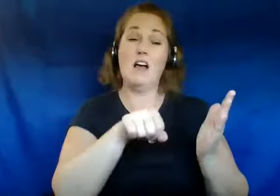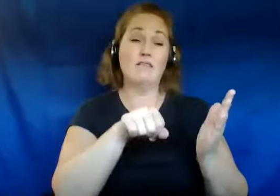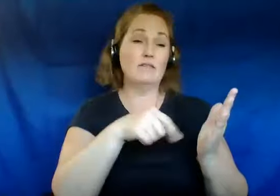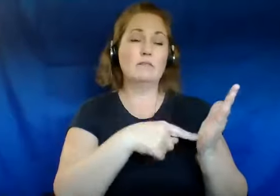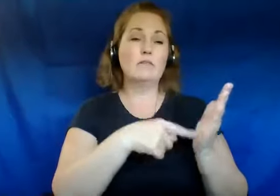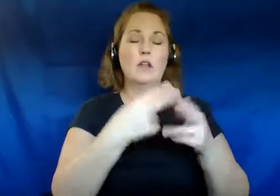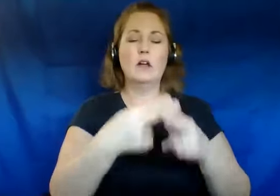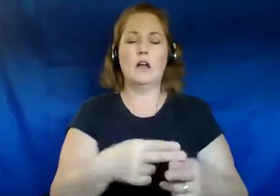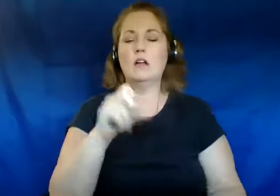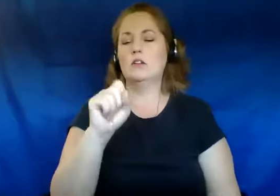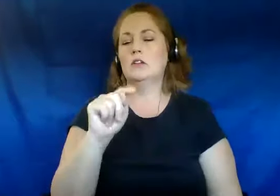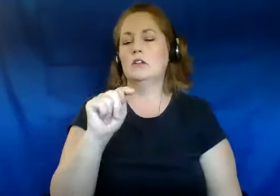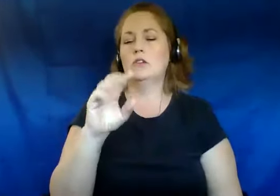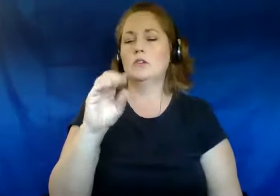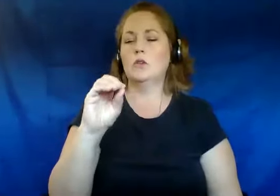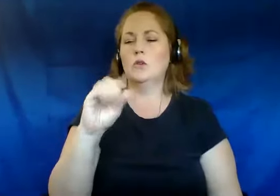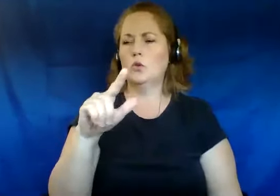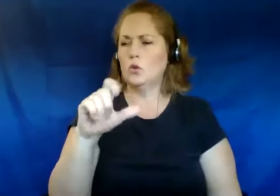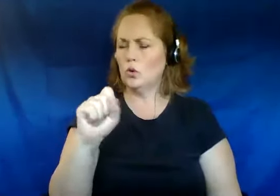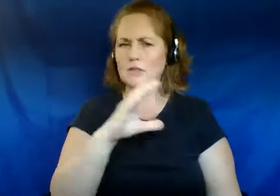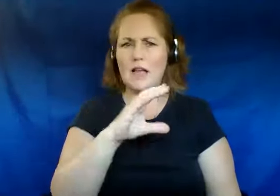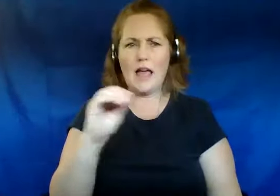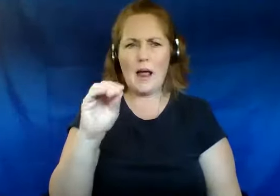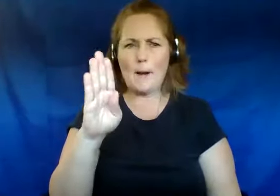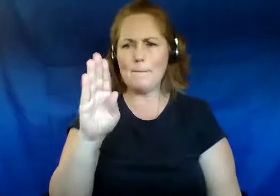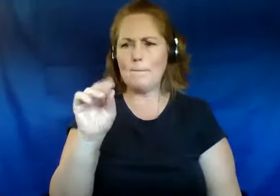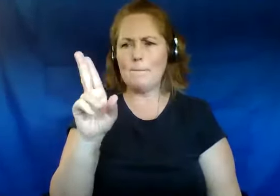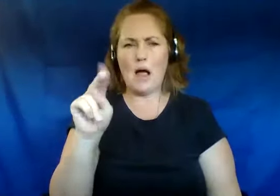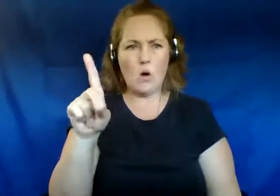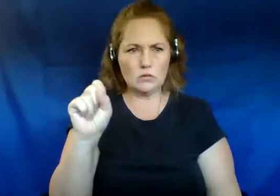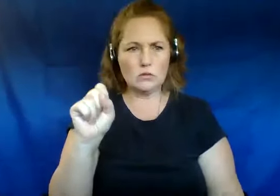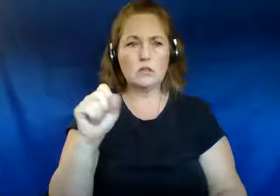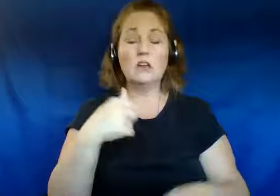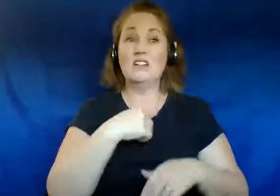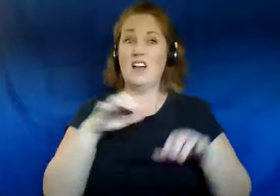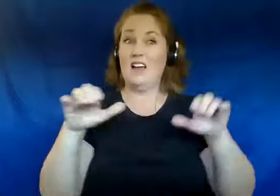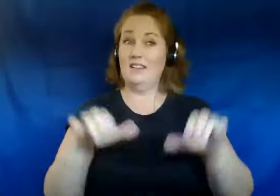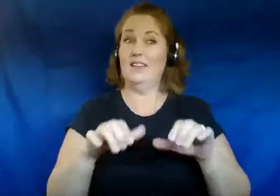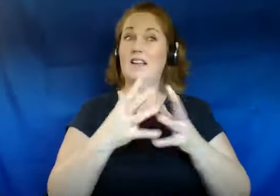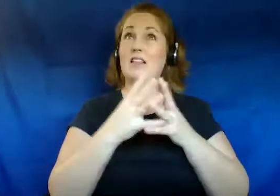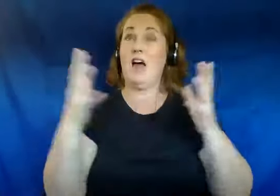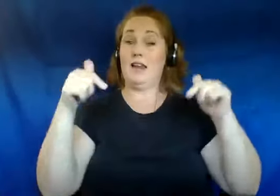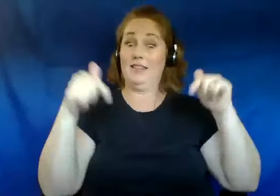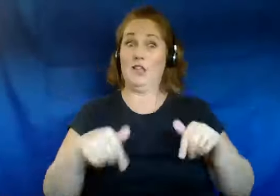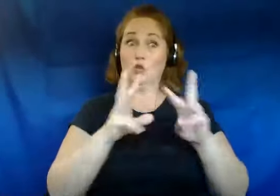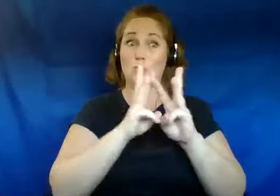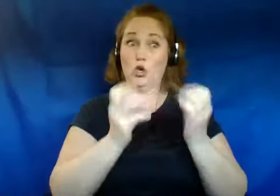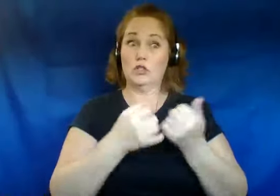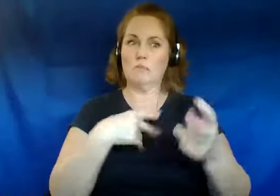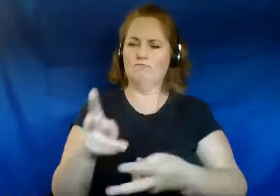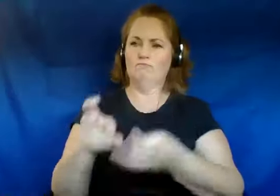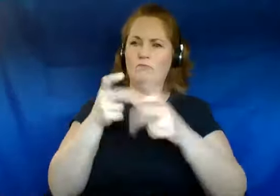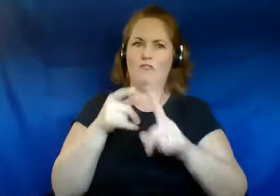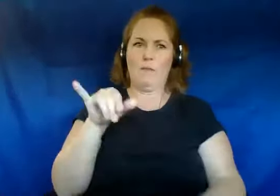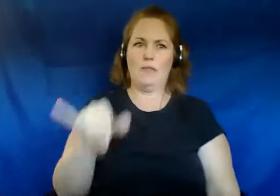called Stools and Bottles. And I did a lot of this workshop from that pamphlet,